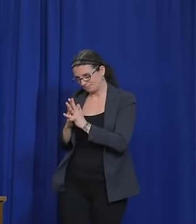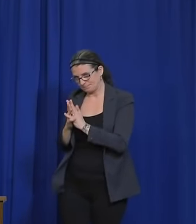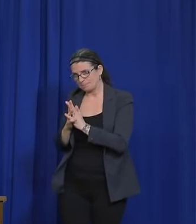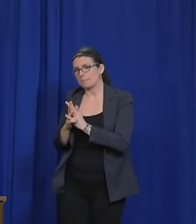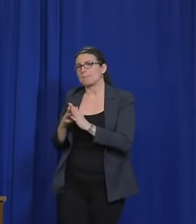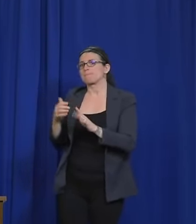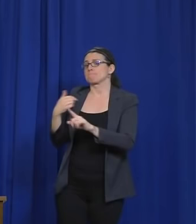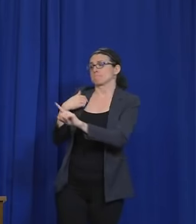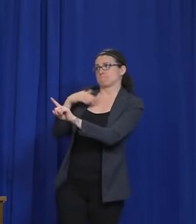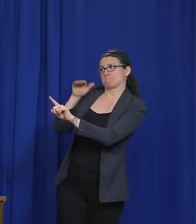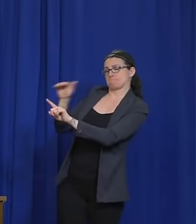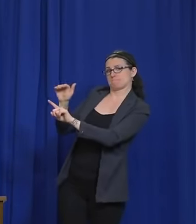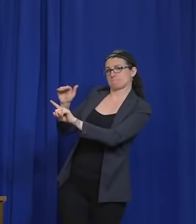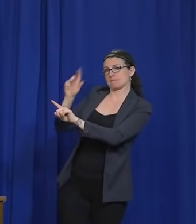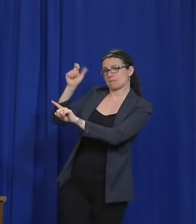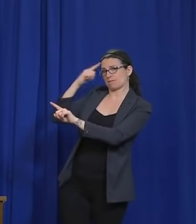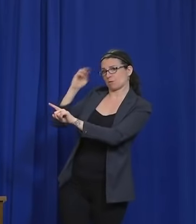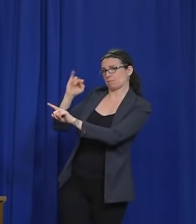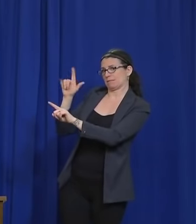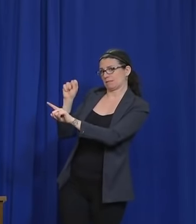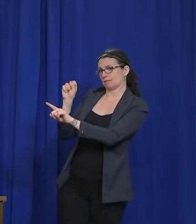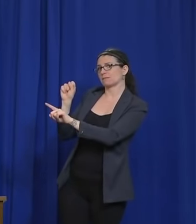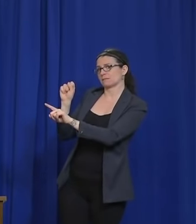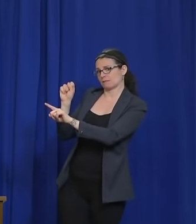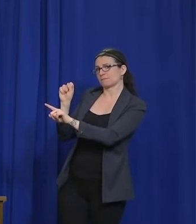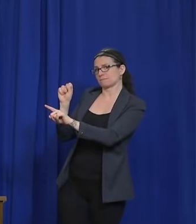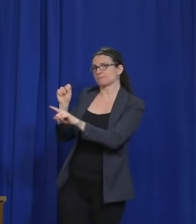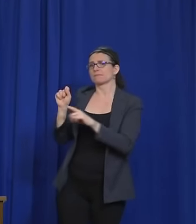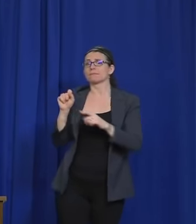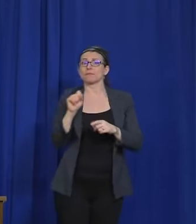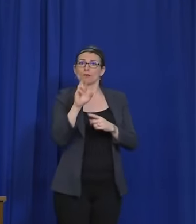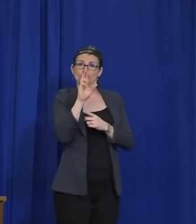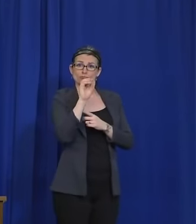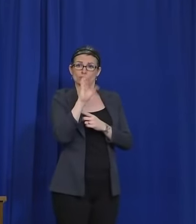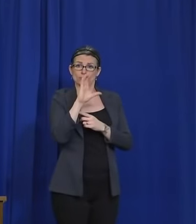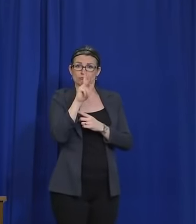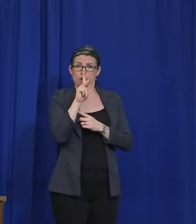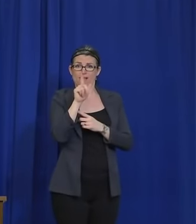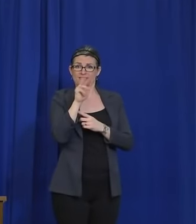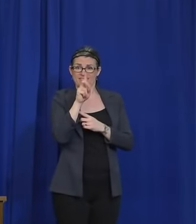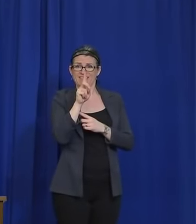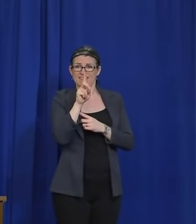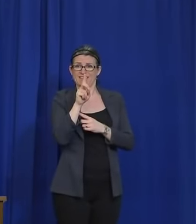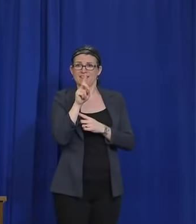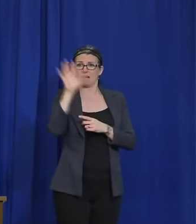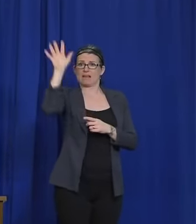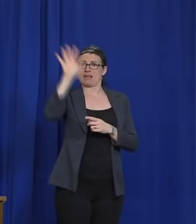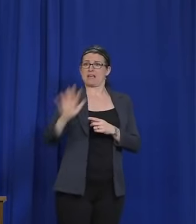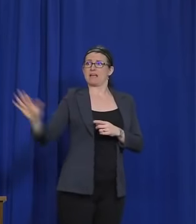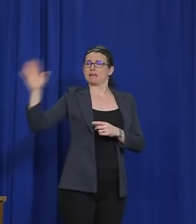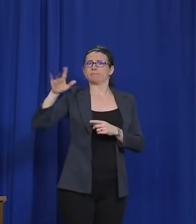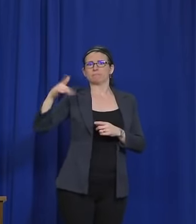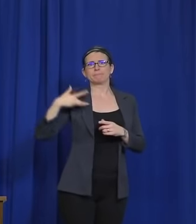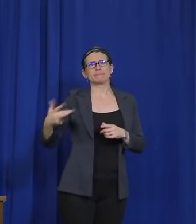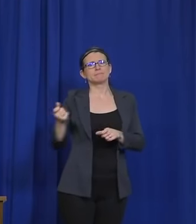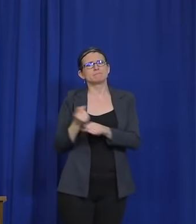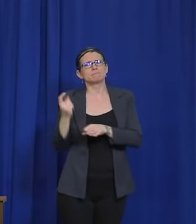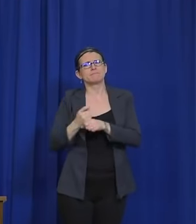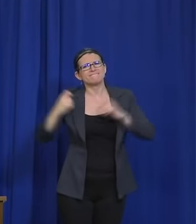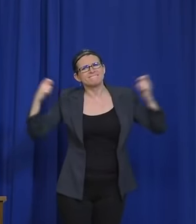Yes. Rockland has several major summer festivals, the Lobster Festival, for instance, and